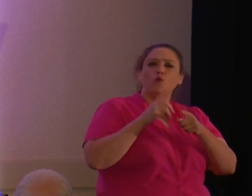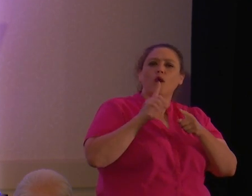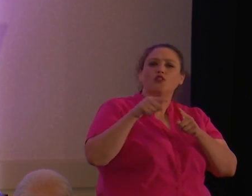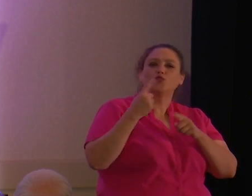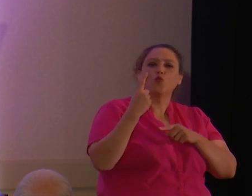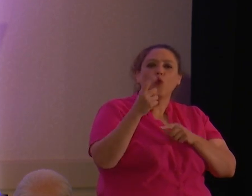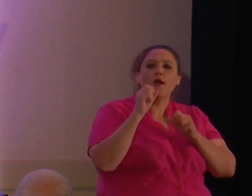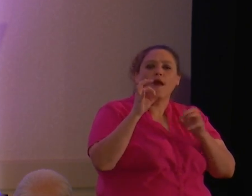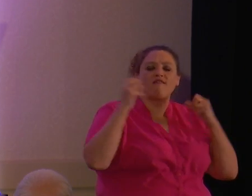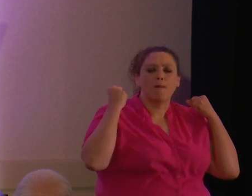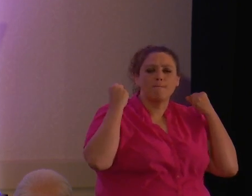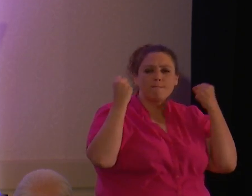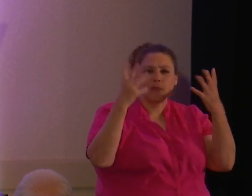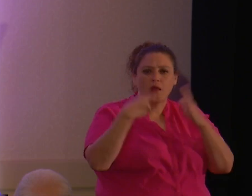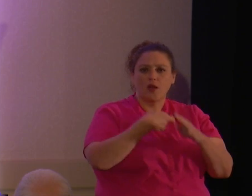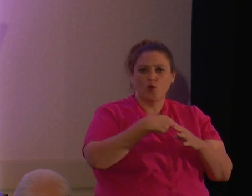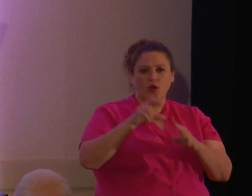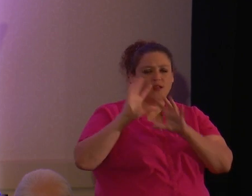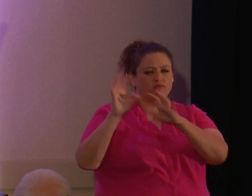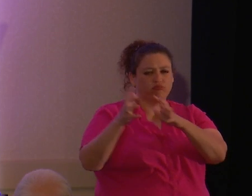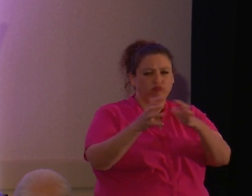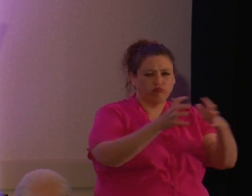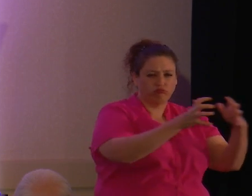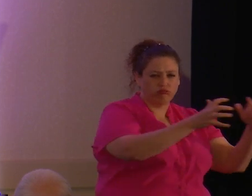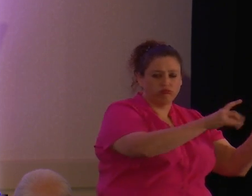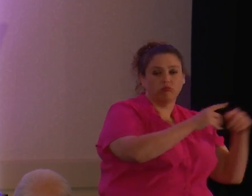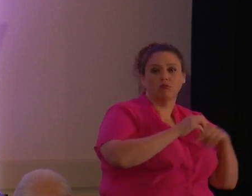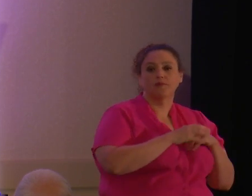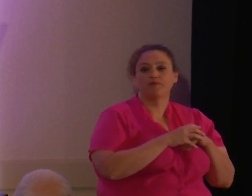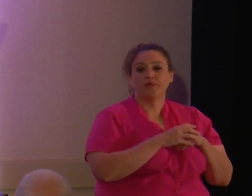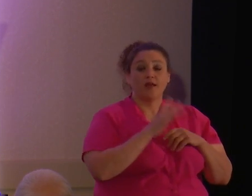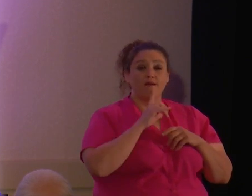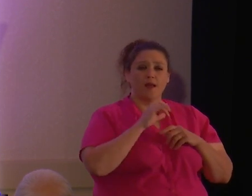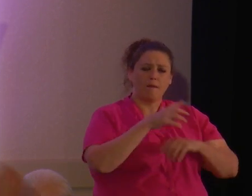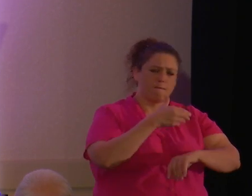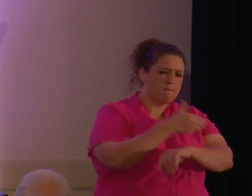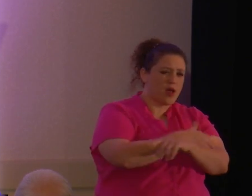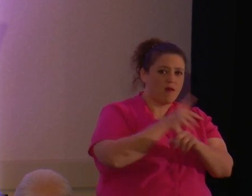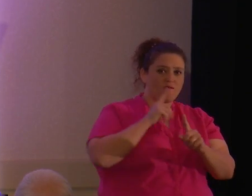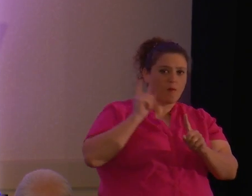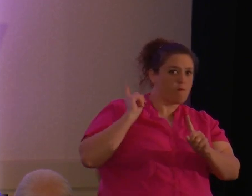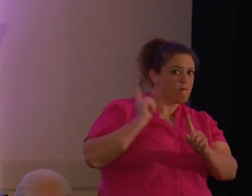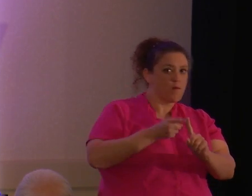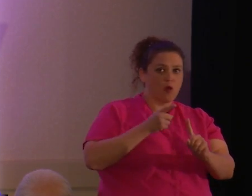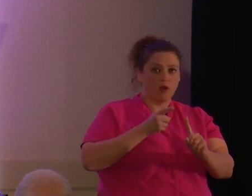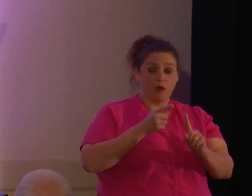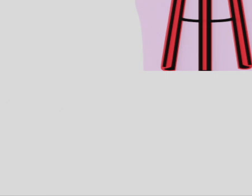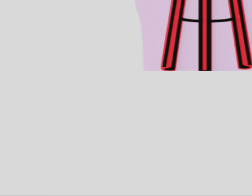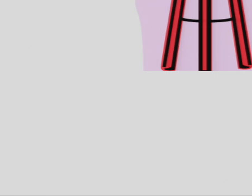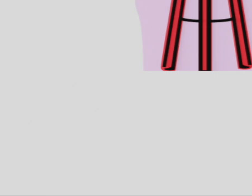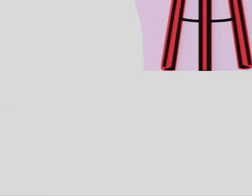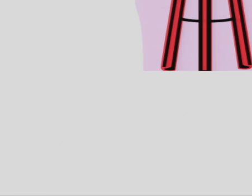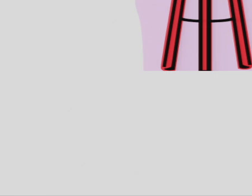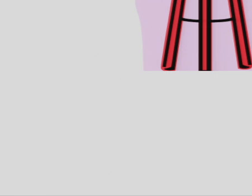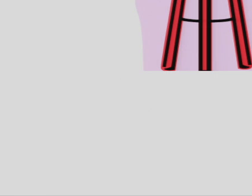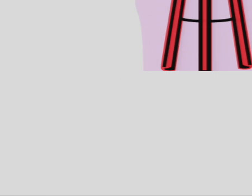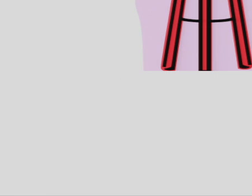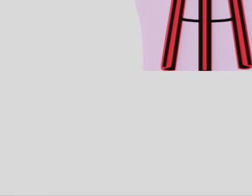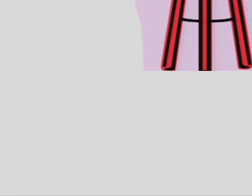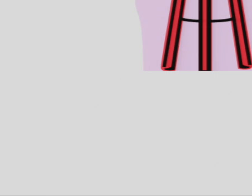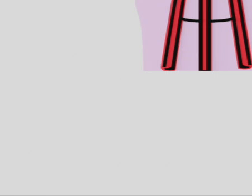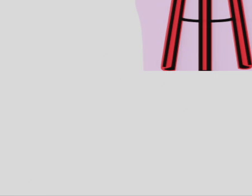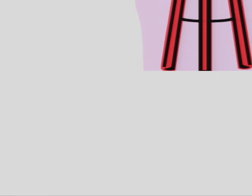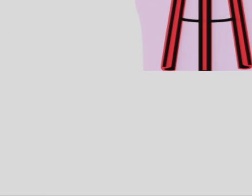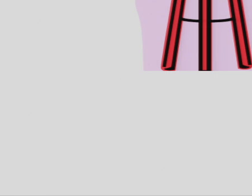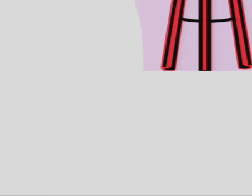And they are only members, and this is a real powerful point, gets them to stutter, the fact that they're only members of the church that they're in because they were born